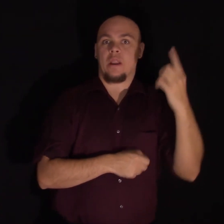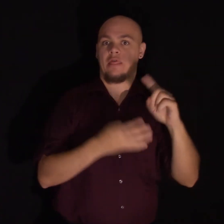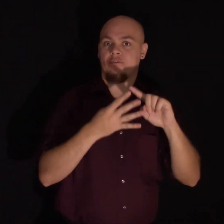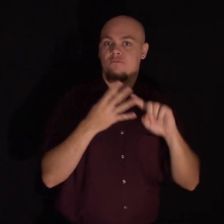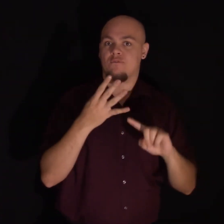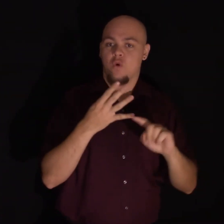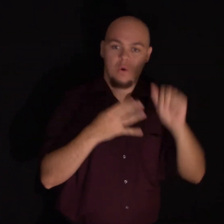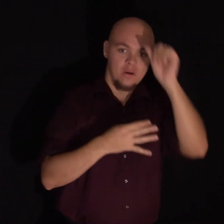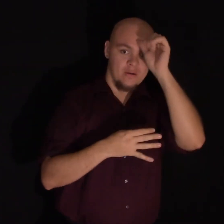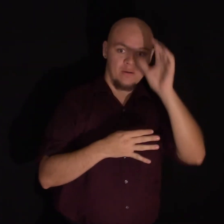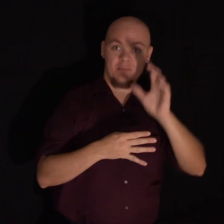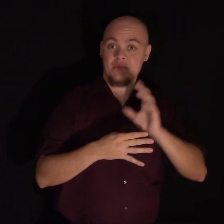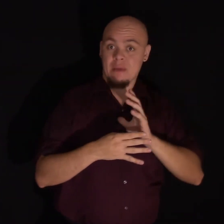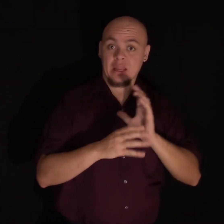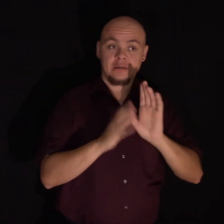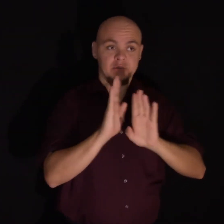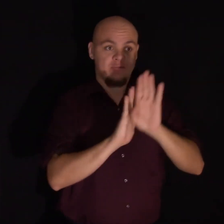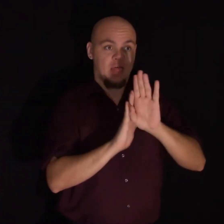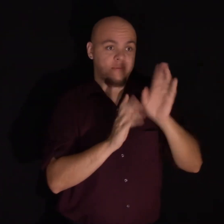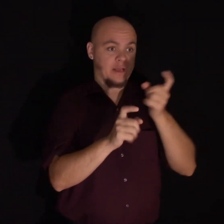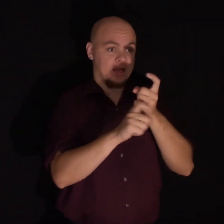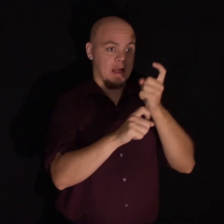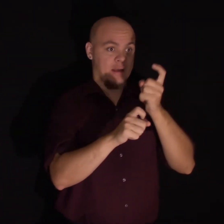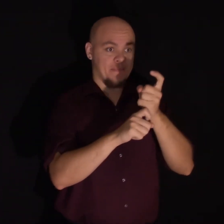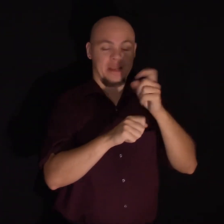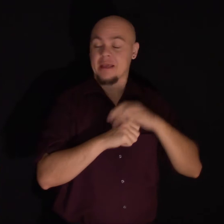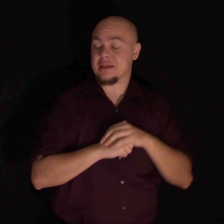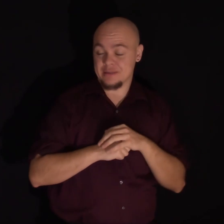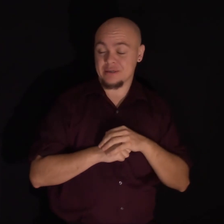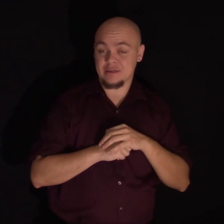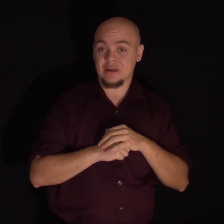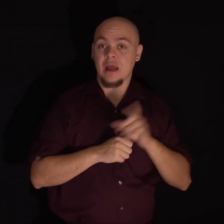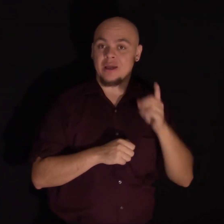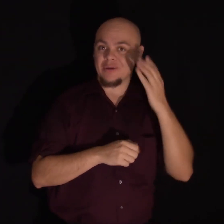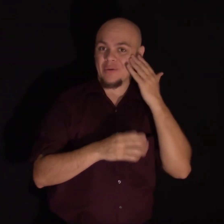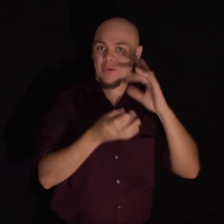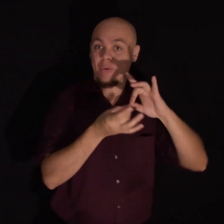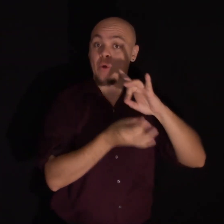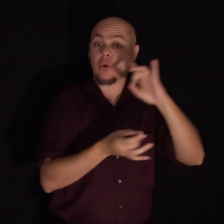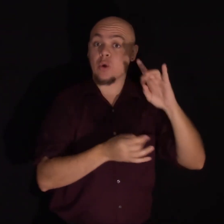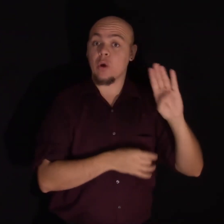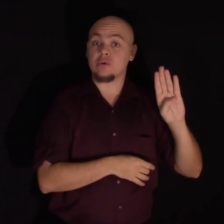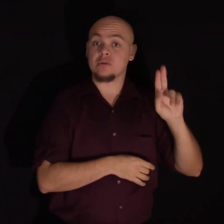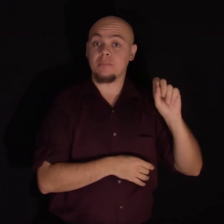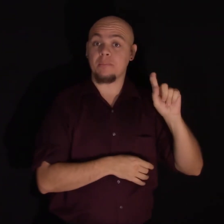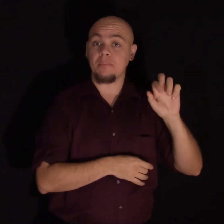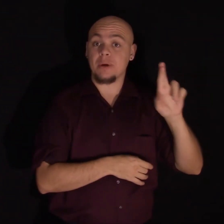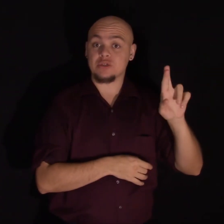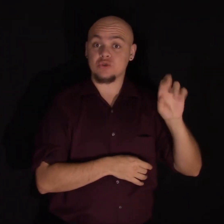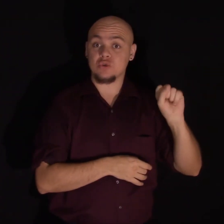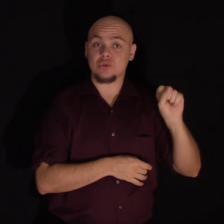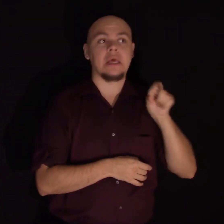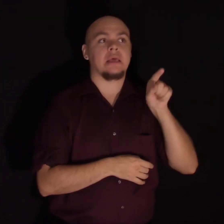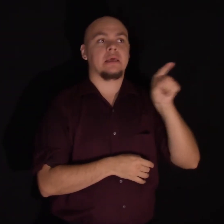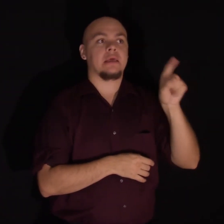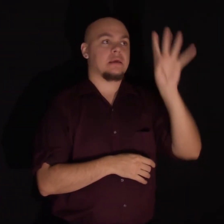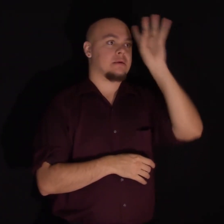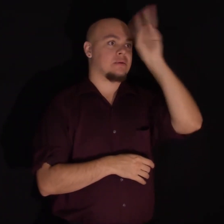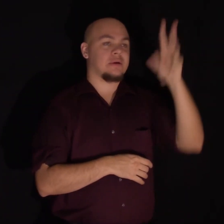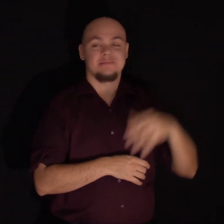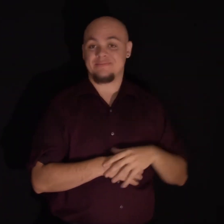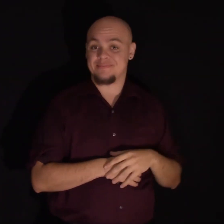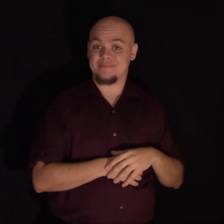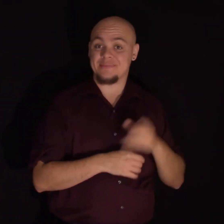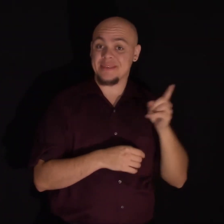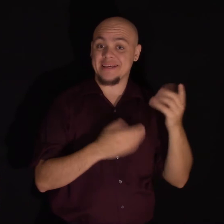made Ghostbusters. Yes. And he's also here today. Happy birthday, Dad.